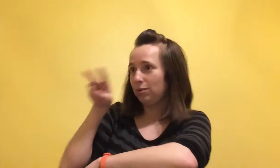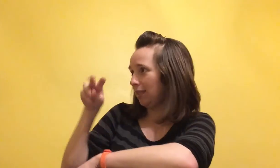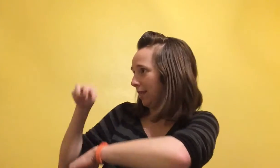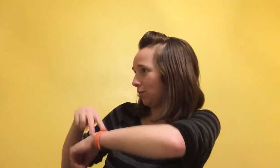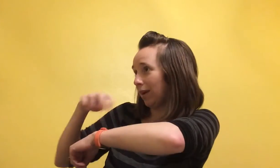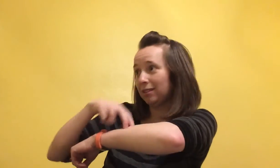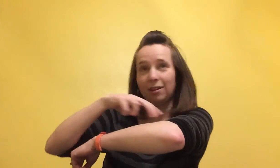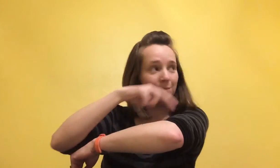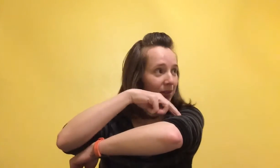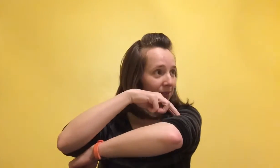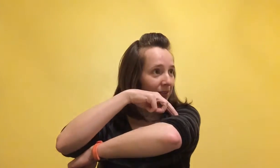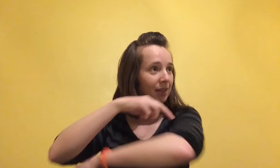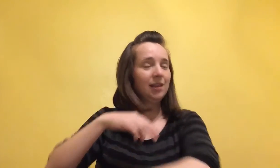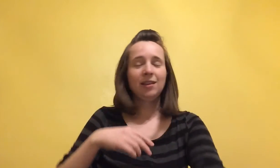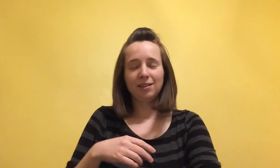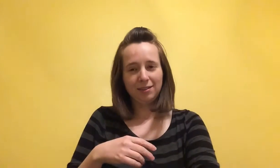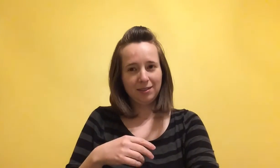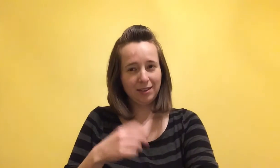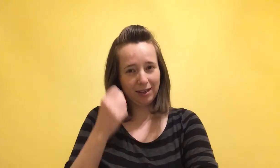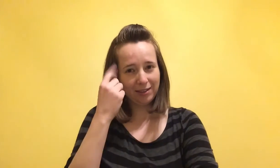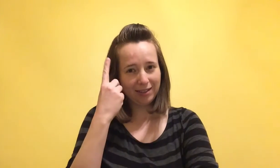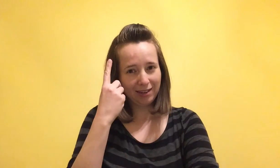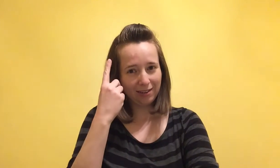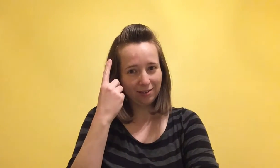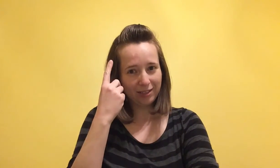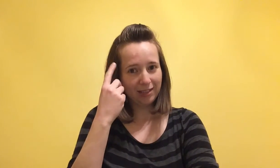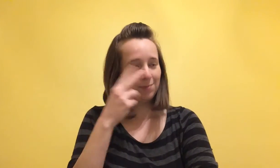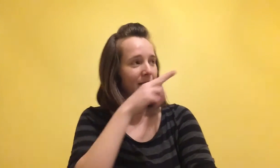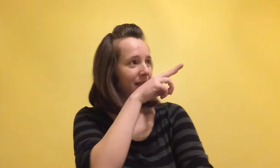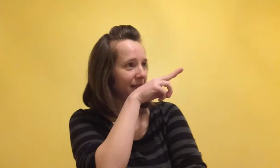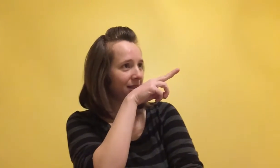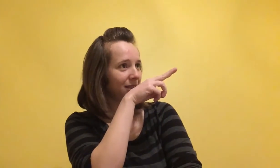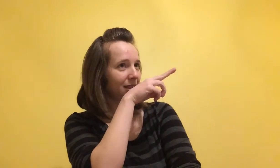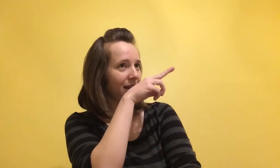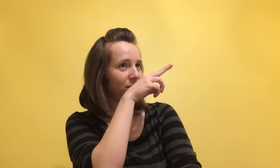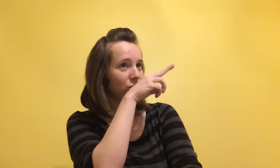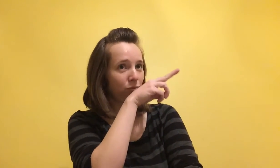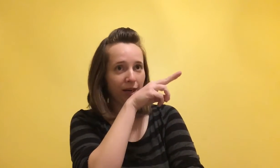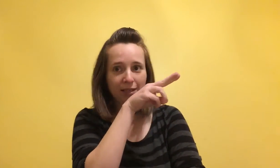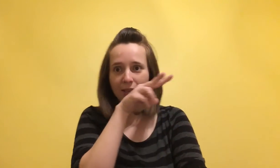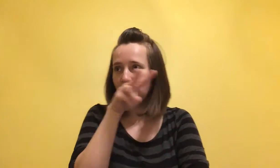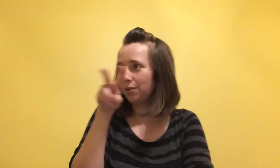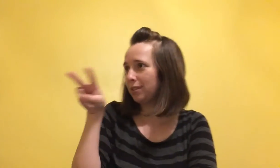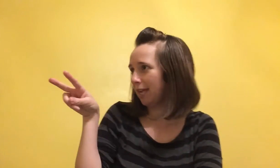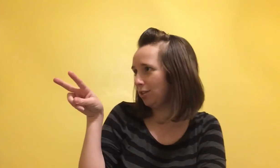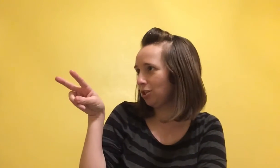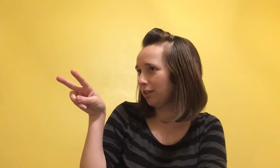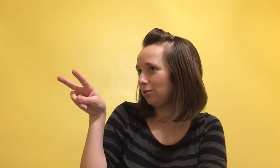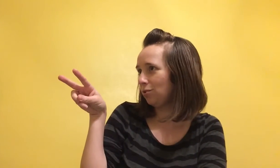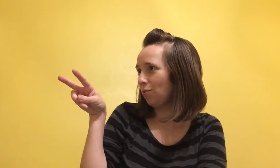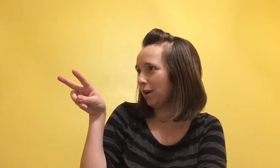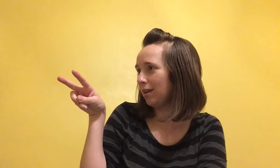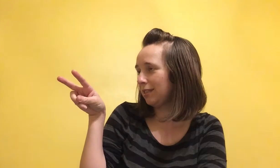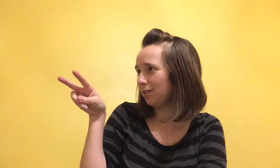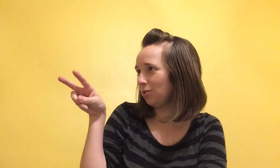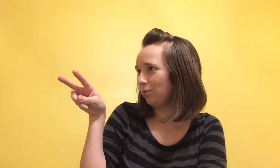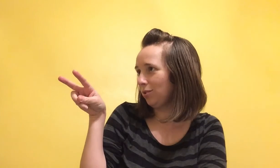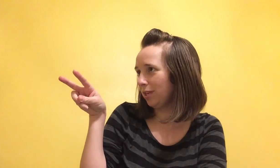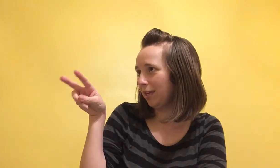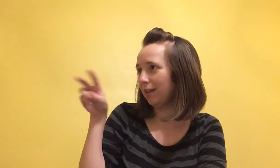see that grasshopper? Do you kind of understand? Because it's just kind of directing their attention to what it is that you're looking at.